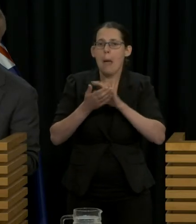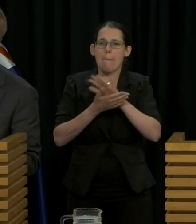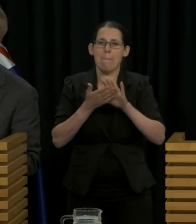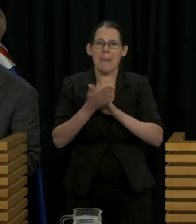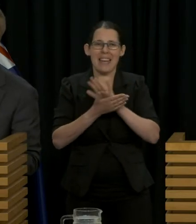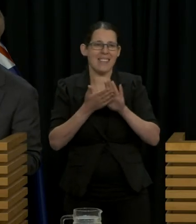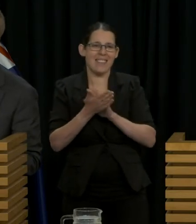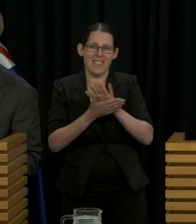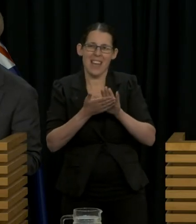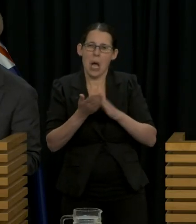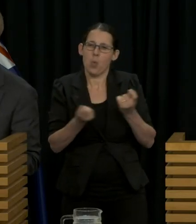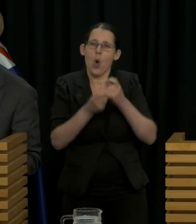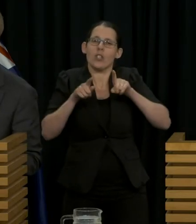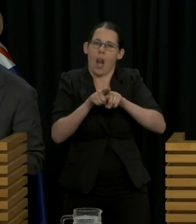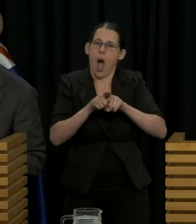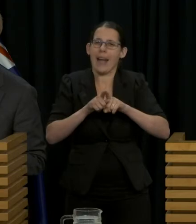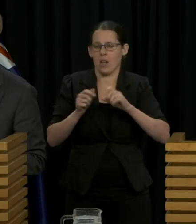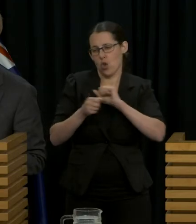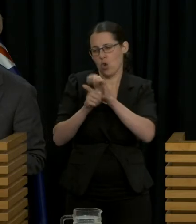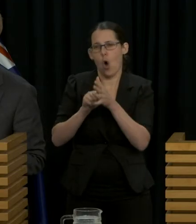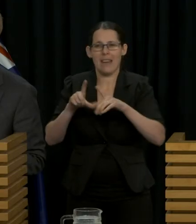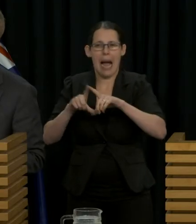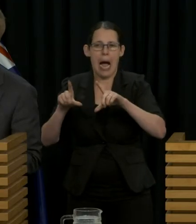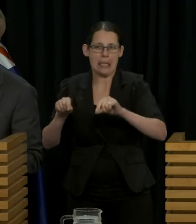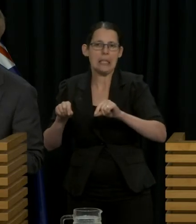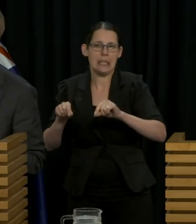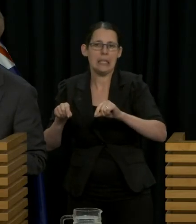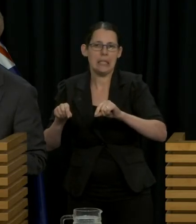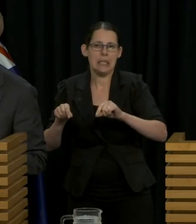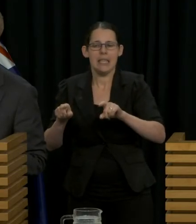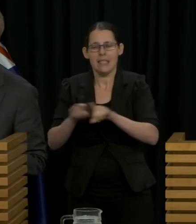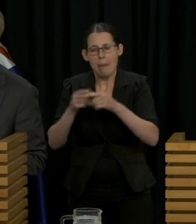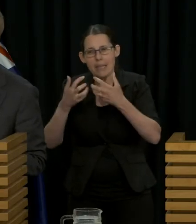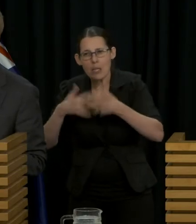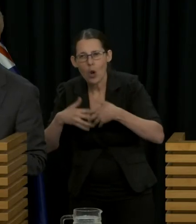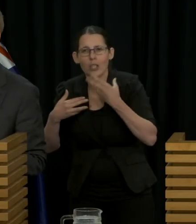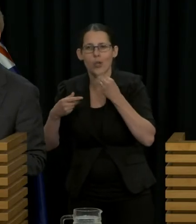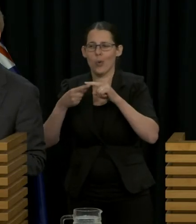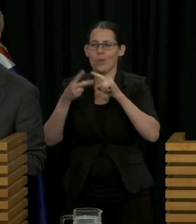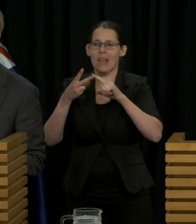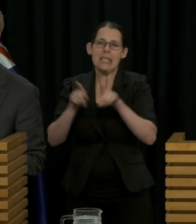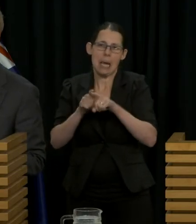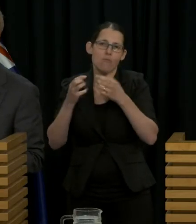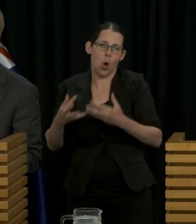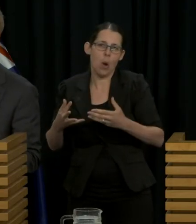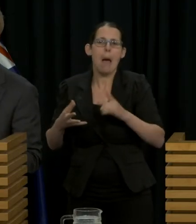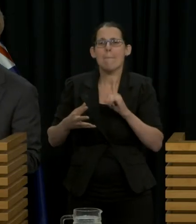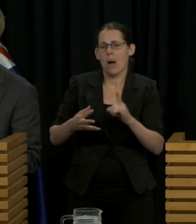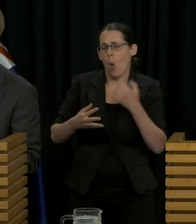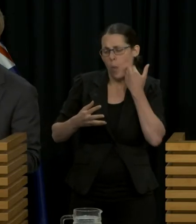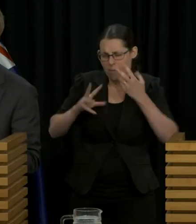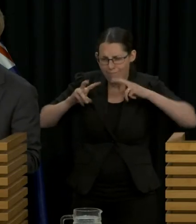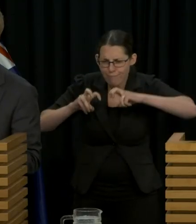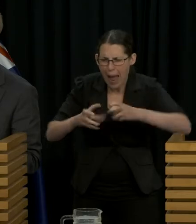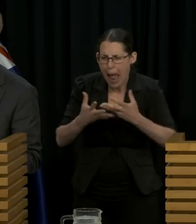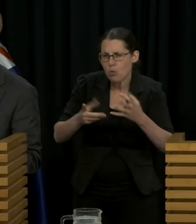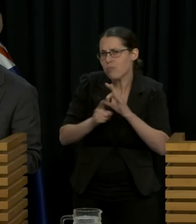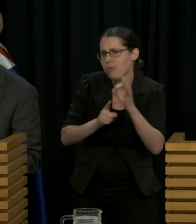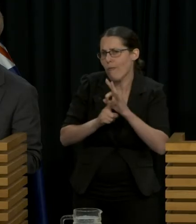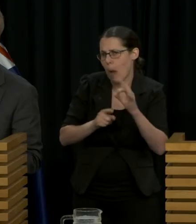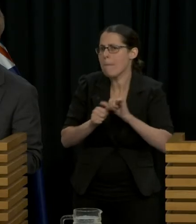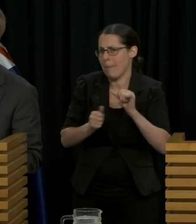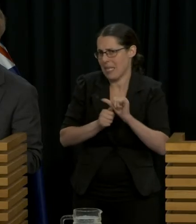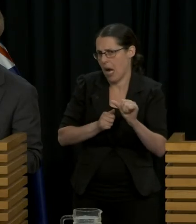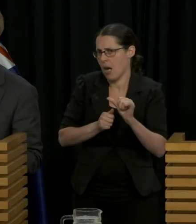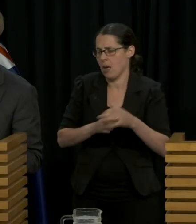Same technology, same outcome, same result. But we're always looking at how we can make that better. These apps are developed in